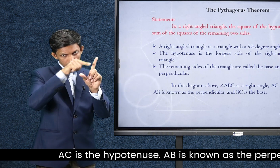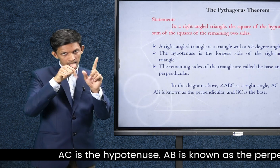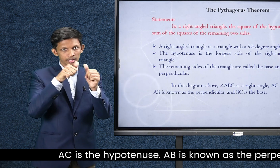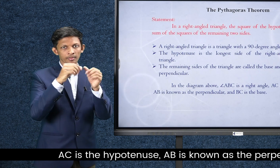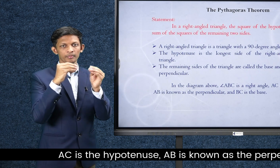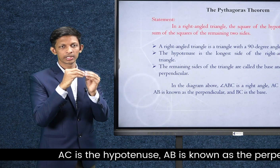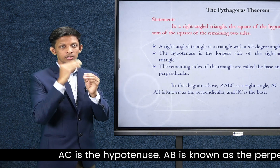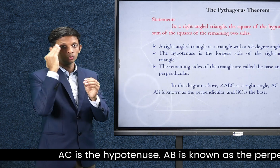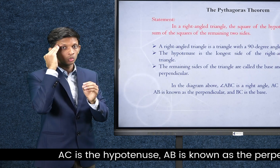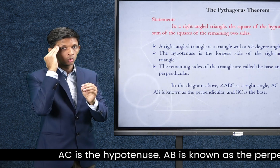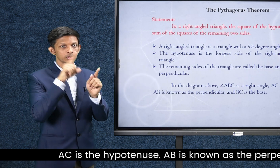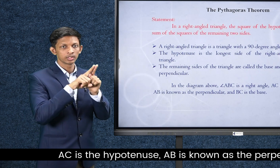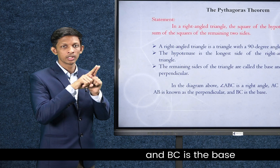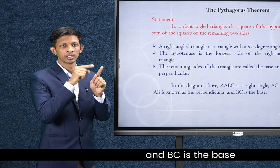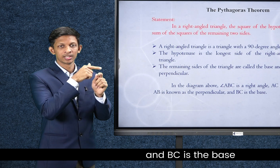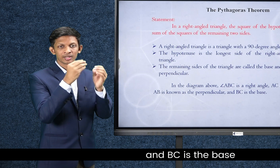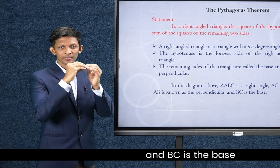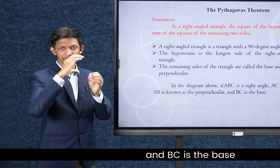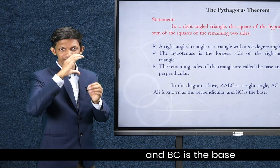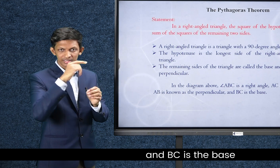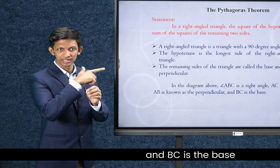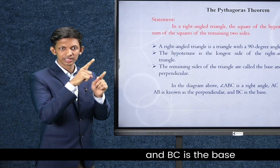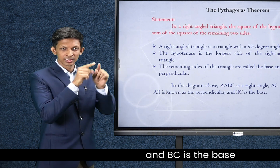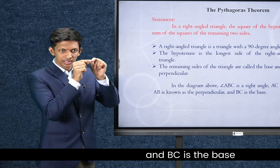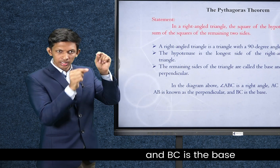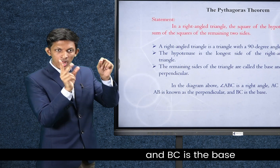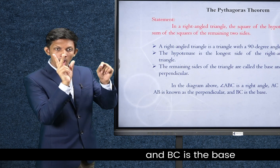known as the perpendicular, and BC is the base.